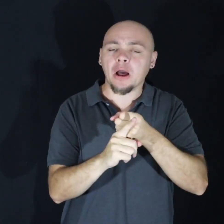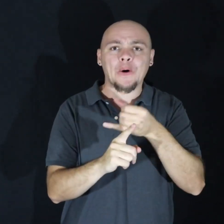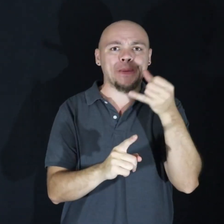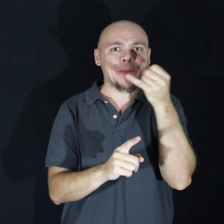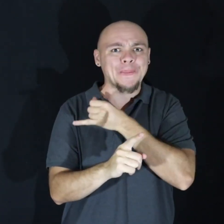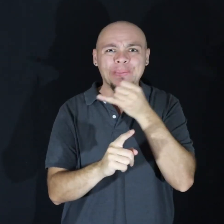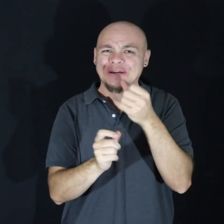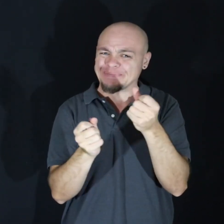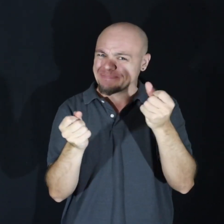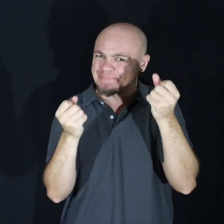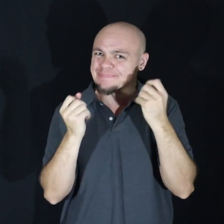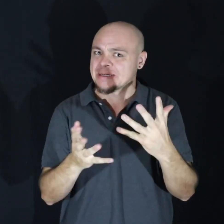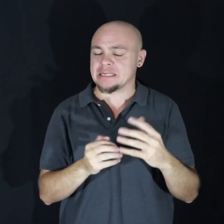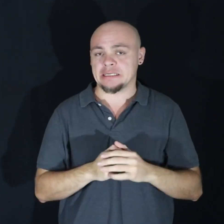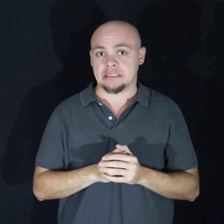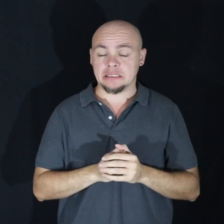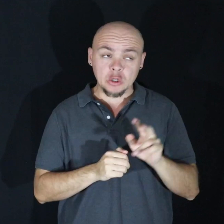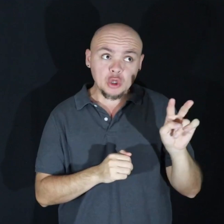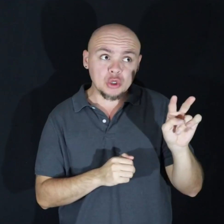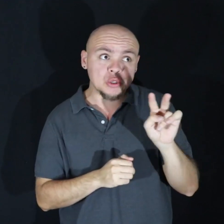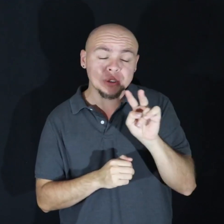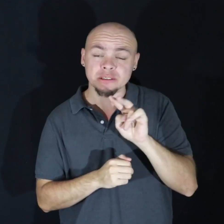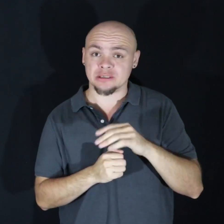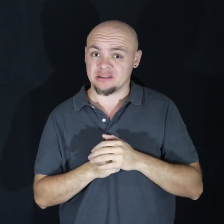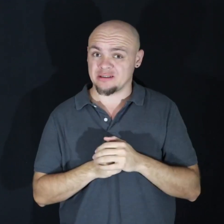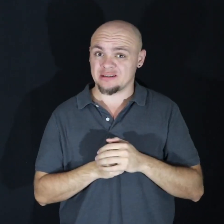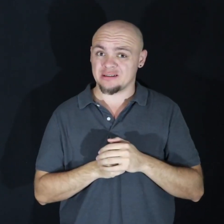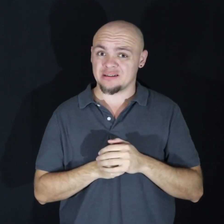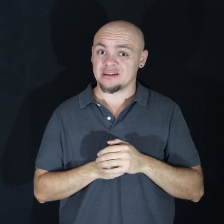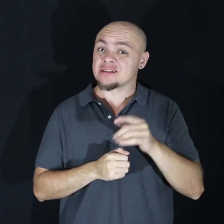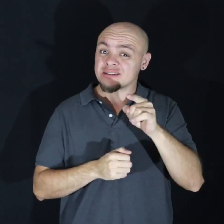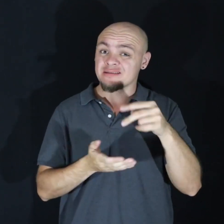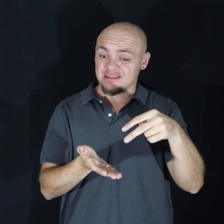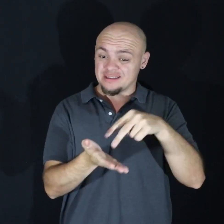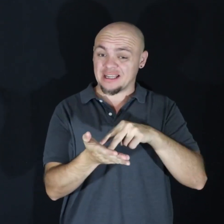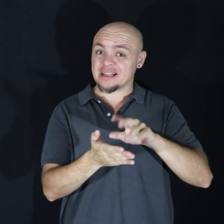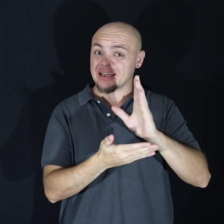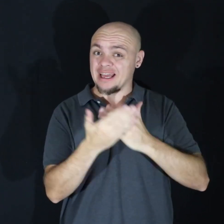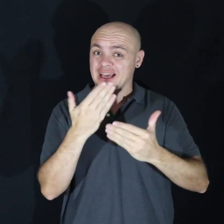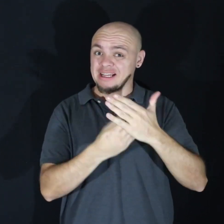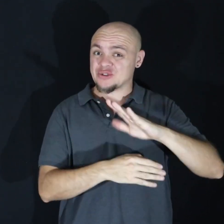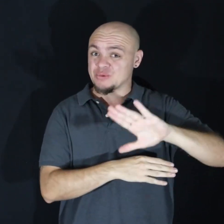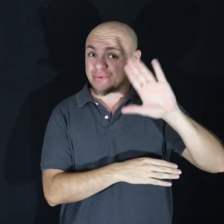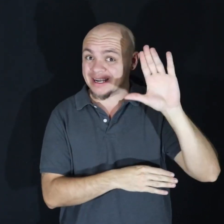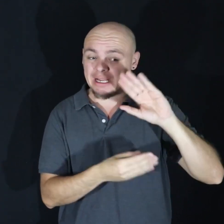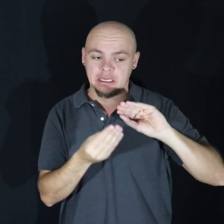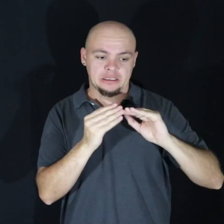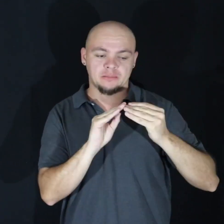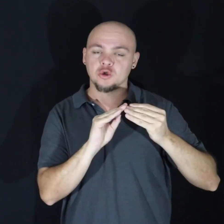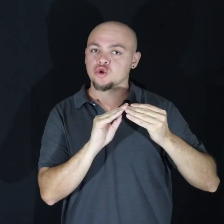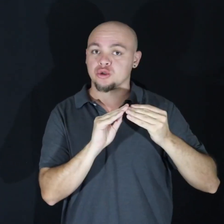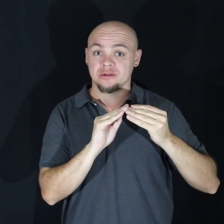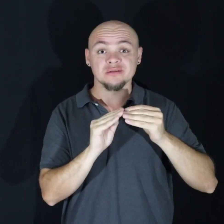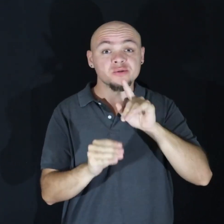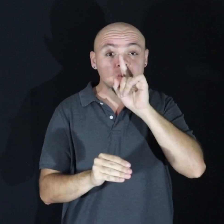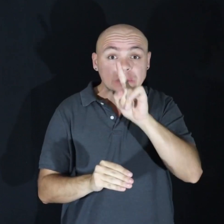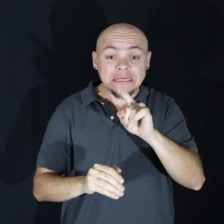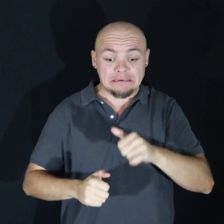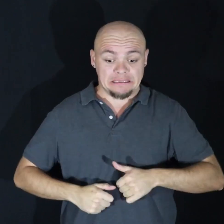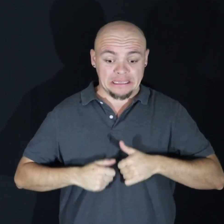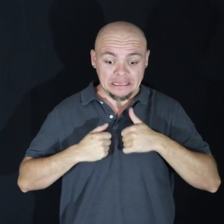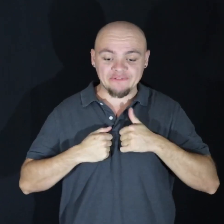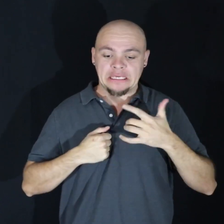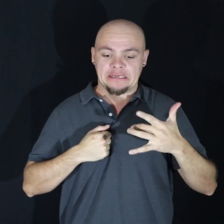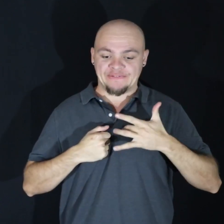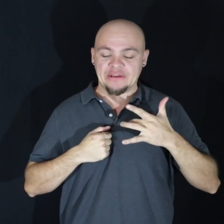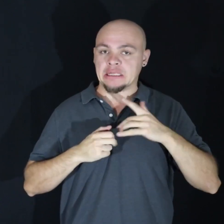fatherlessness. Really, look. Those of you standing and raising your hands aren't numbers. You're real, living, and